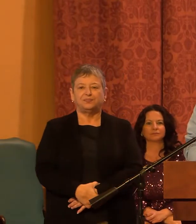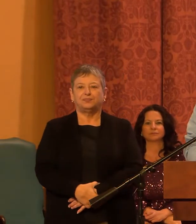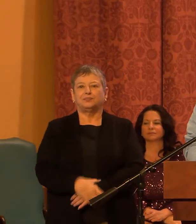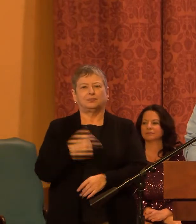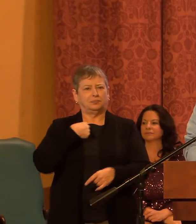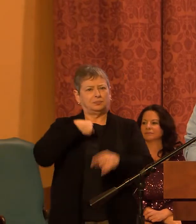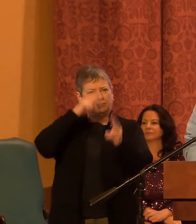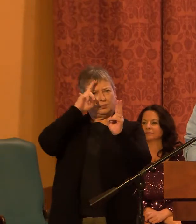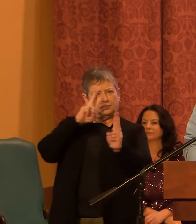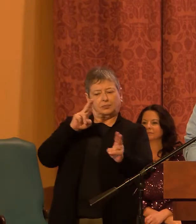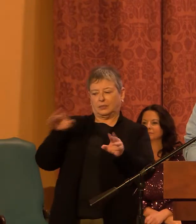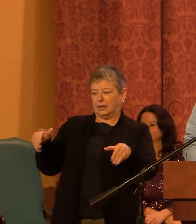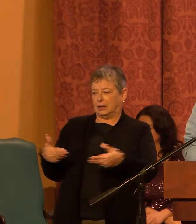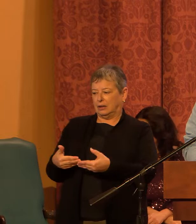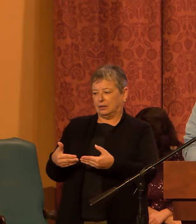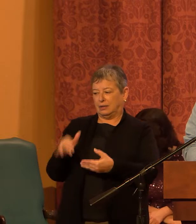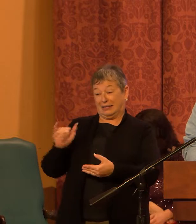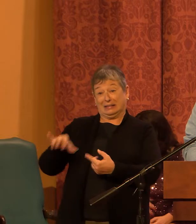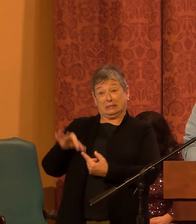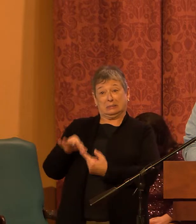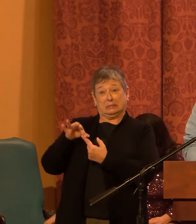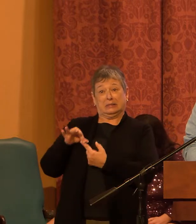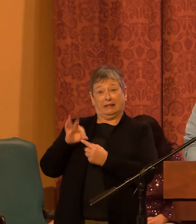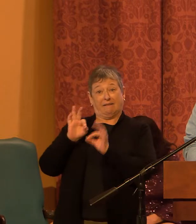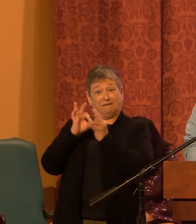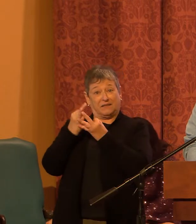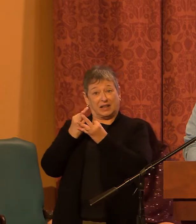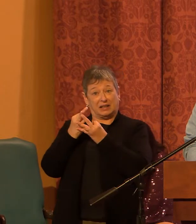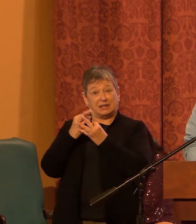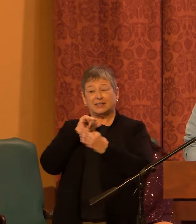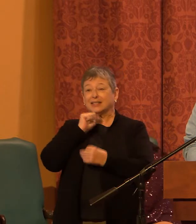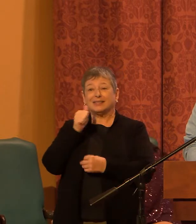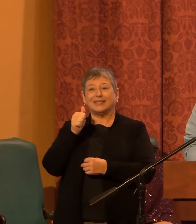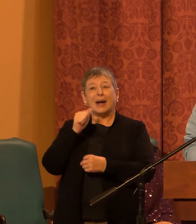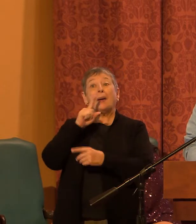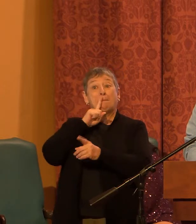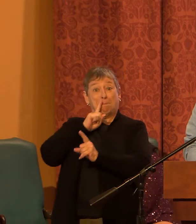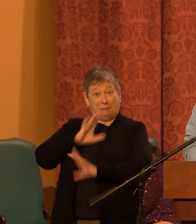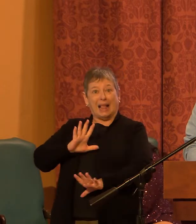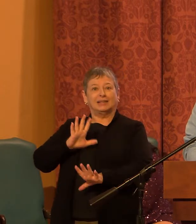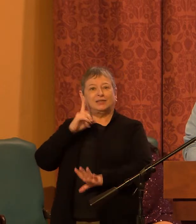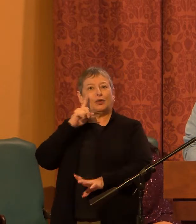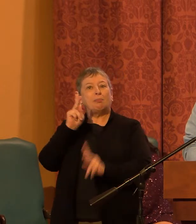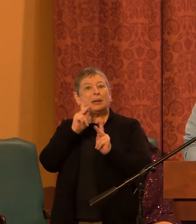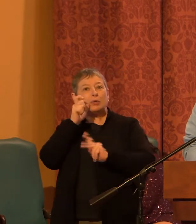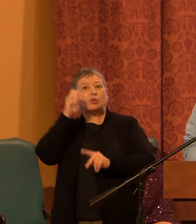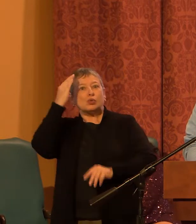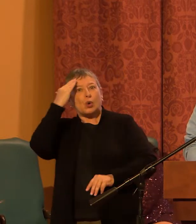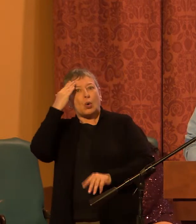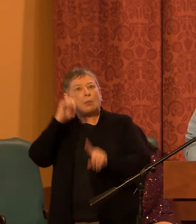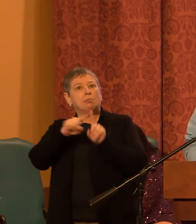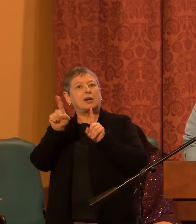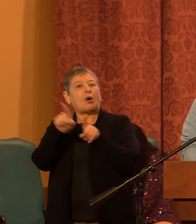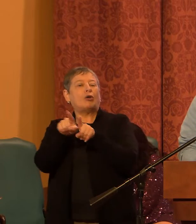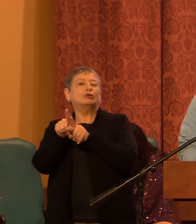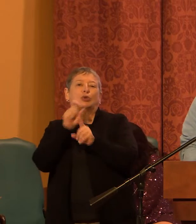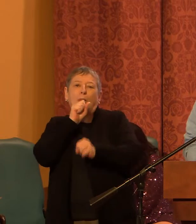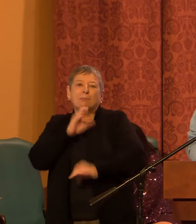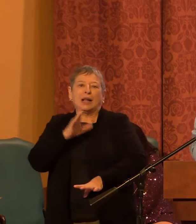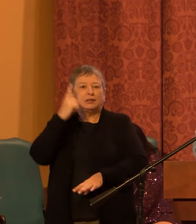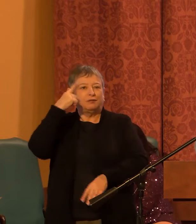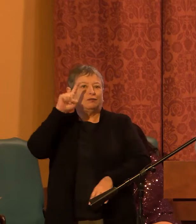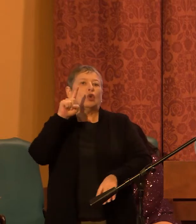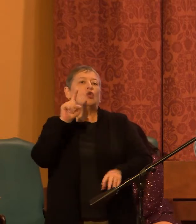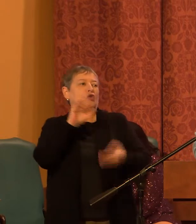It's a great honor to introduce a particular family that is not only a blessing to those that know them, but also a blessing to the community that they